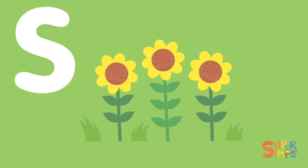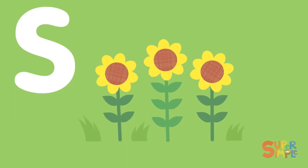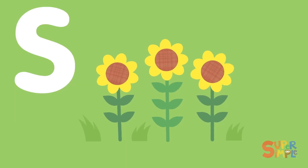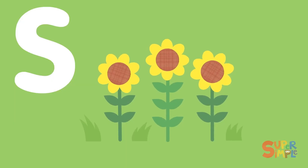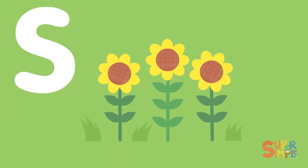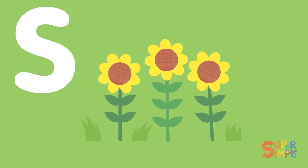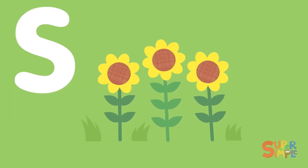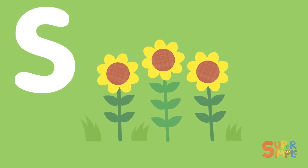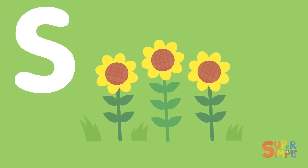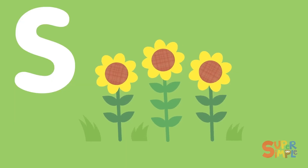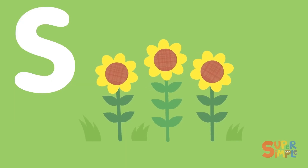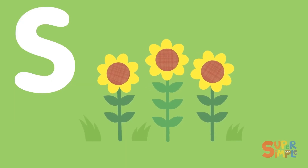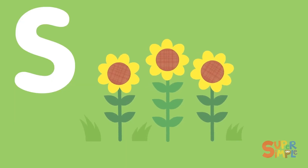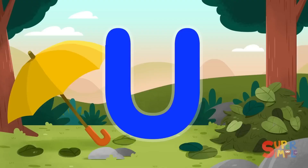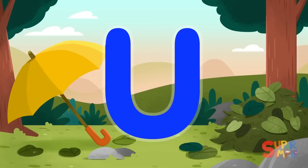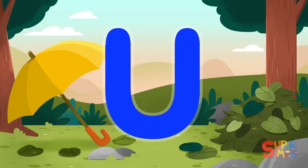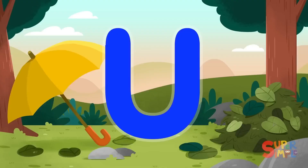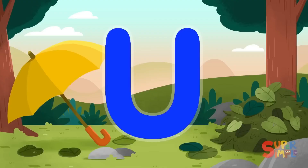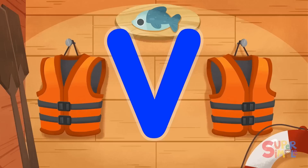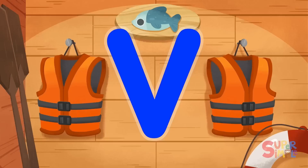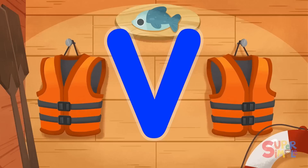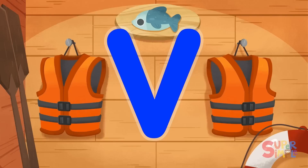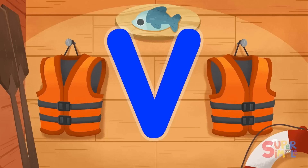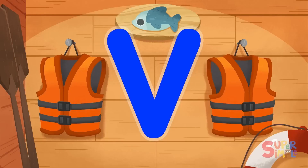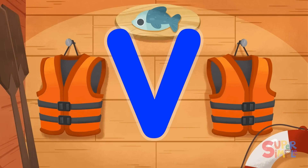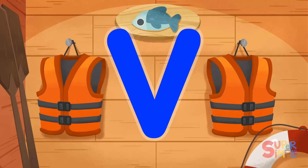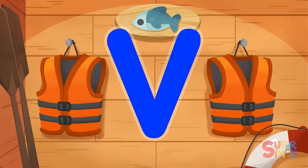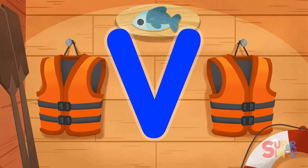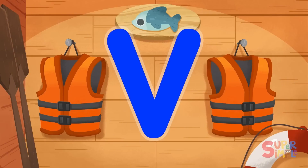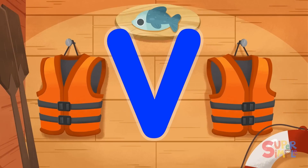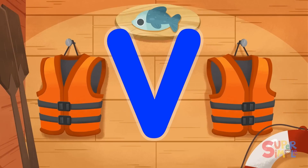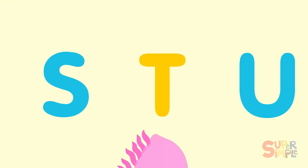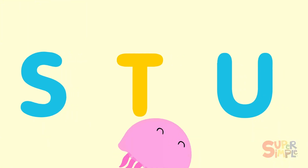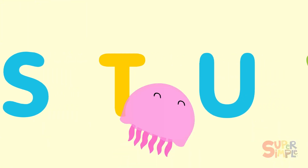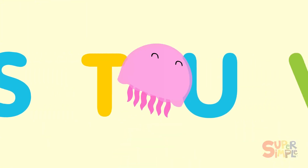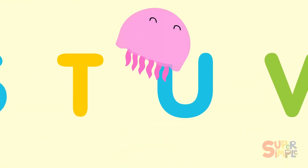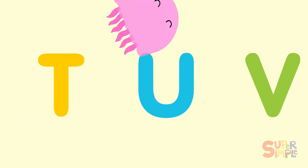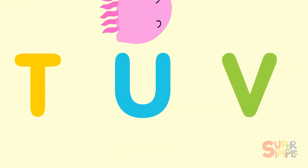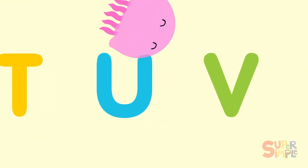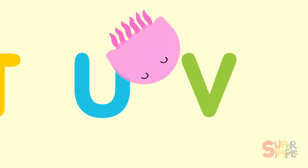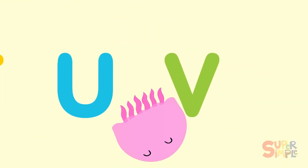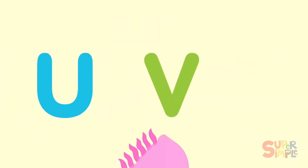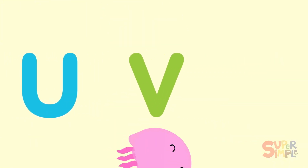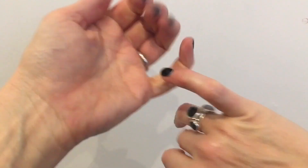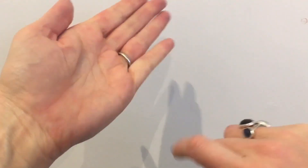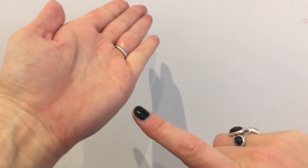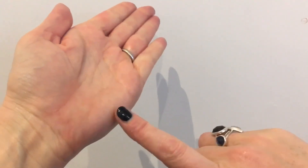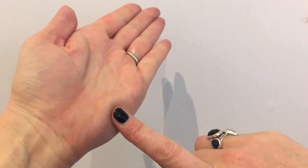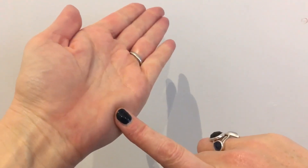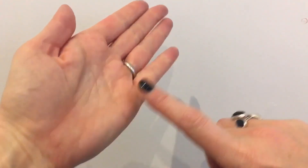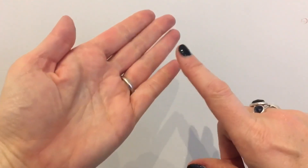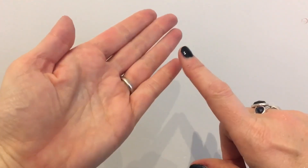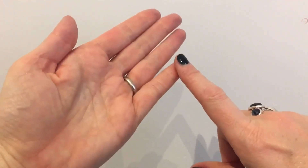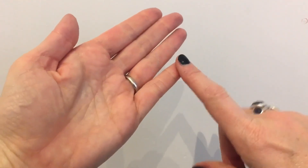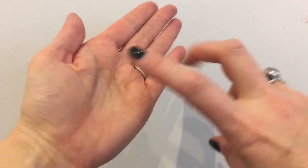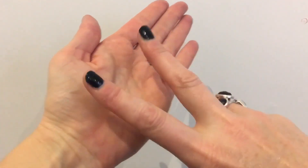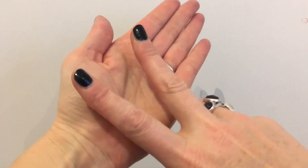for sunflower. U, V, T, U, V, T, U,